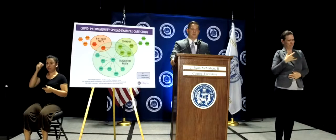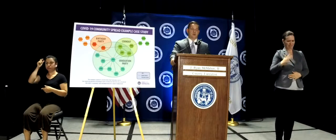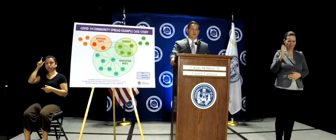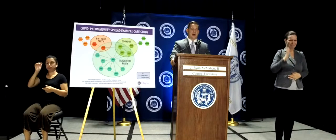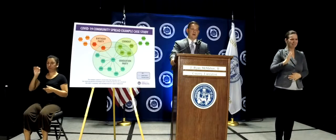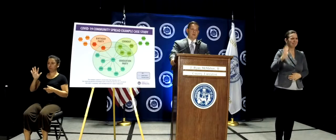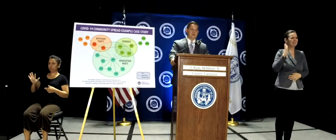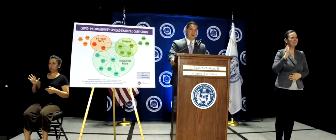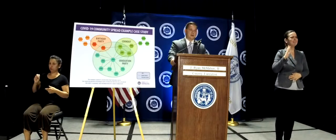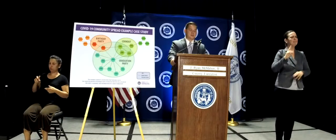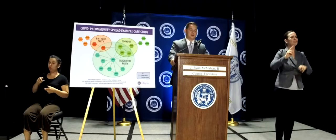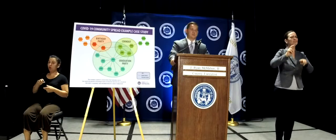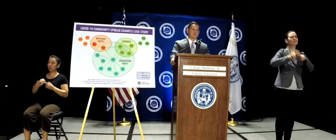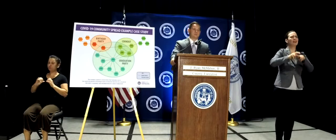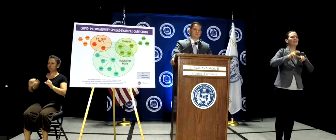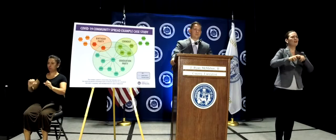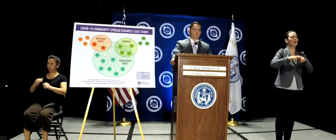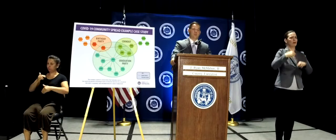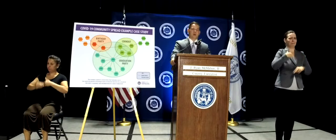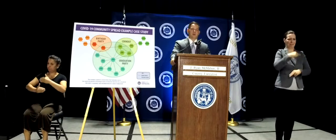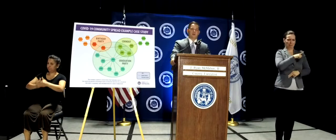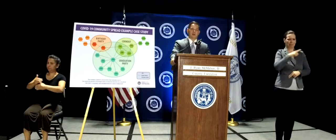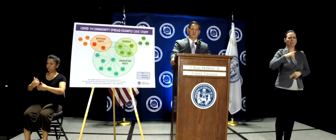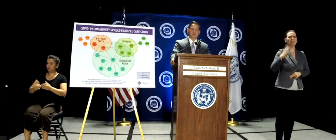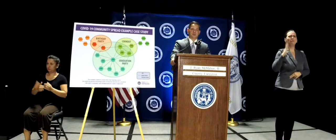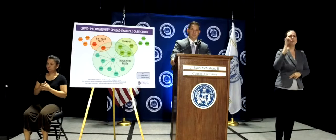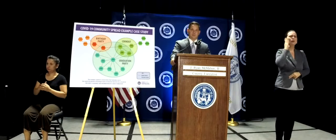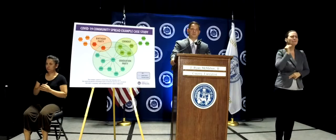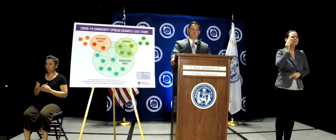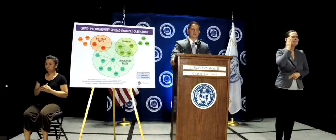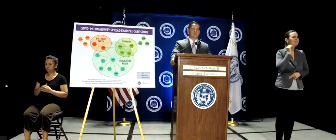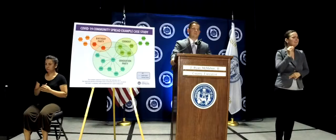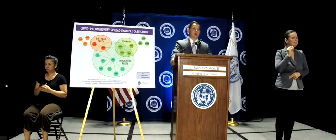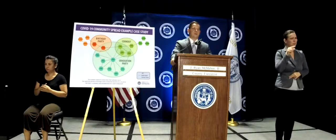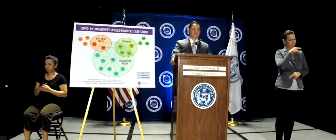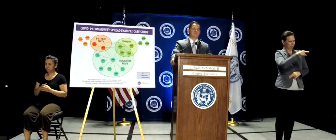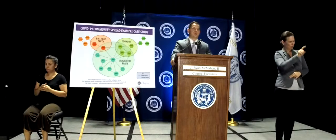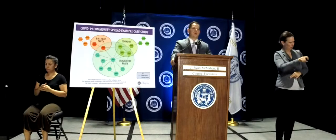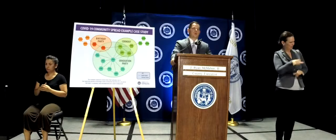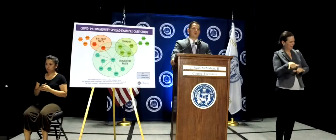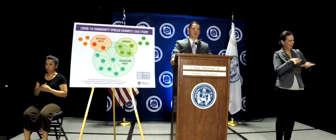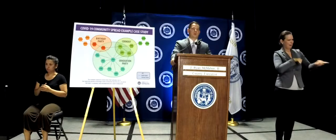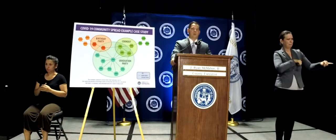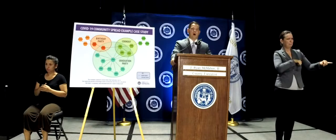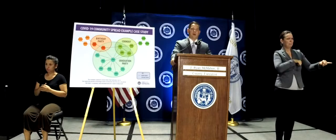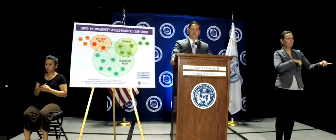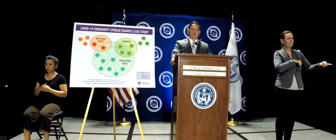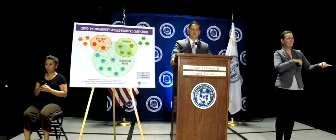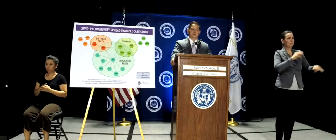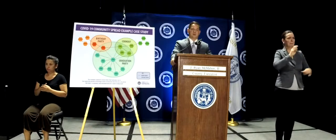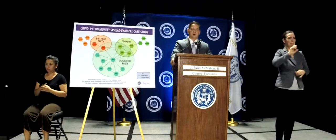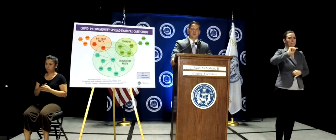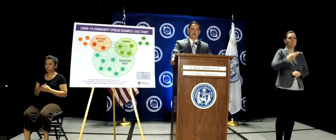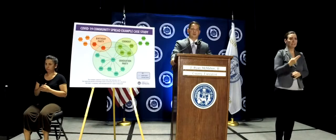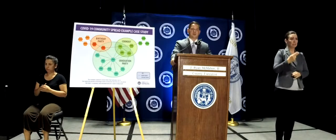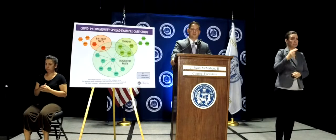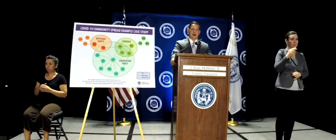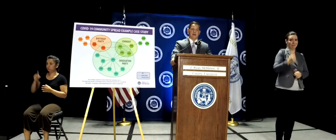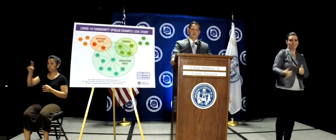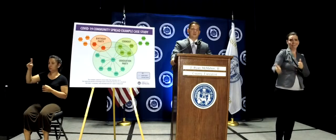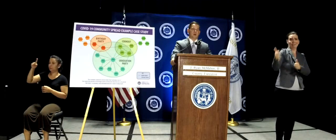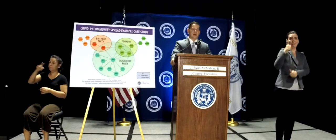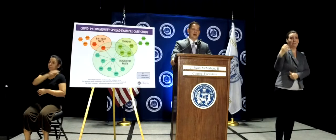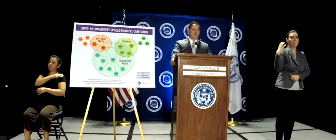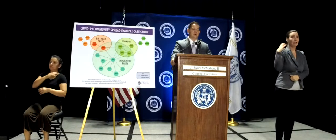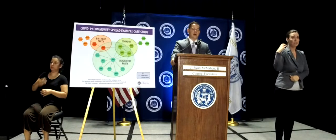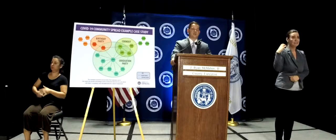government. Leader McConnell is the head of the Senate. Bigger than the legislature, but same premise. When you are the boss of a legislative